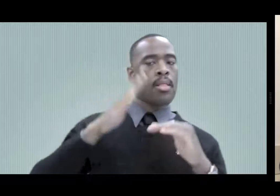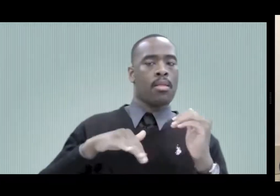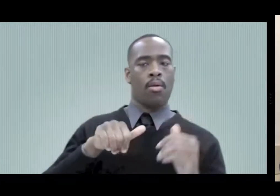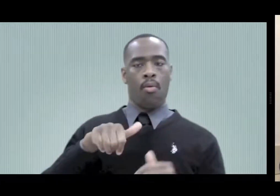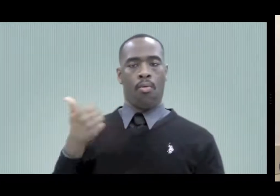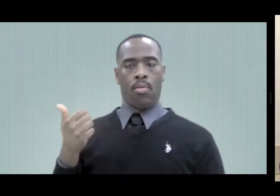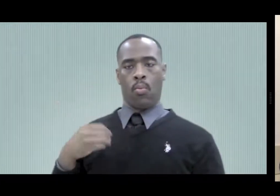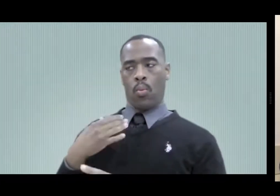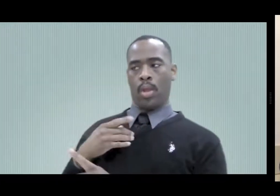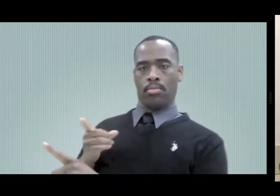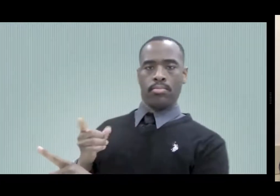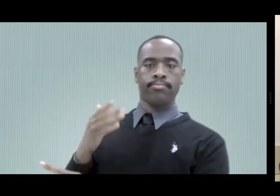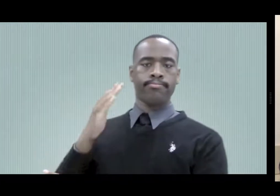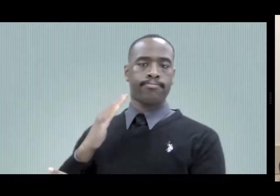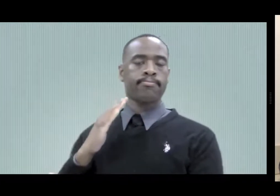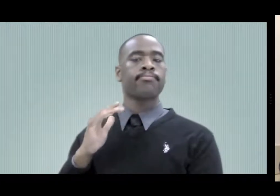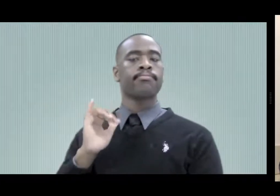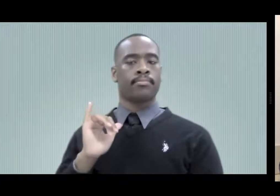teach, things like that.